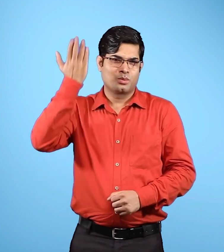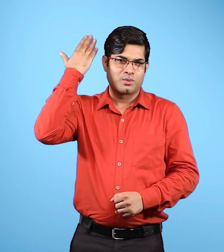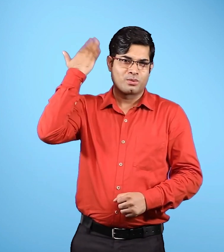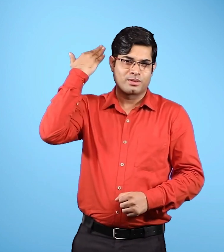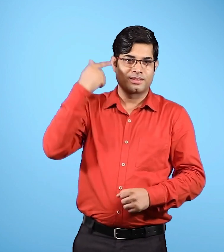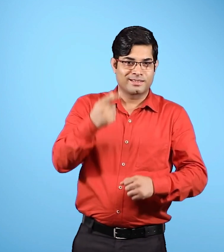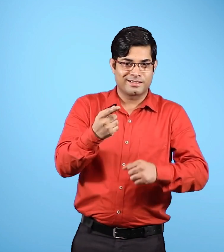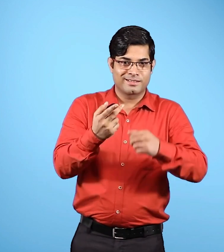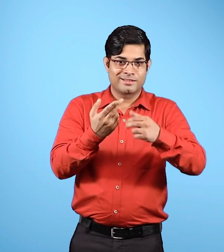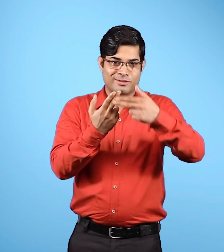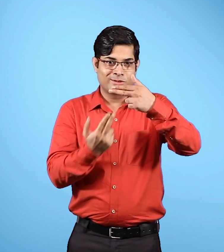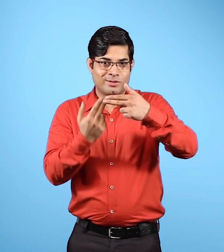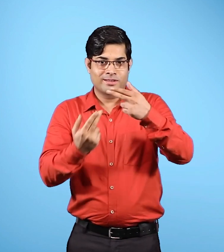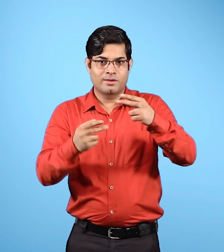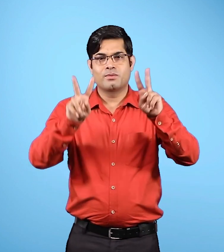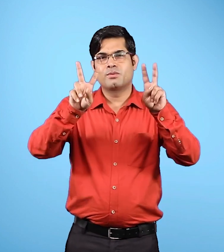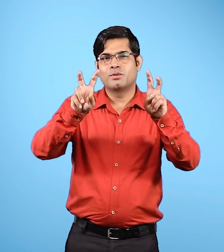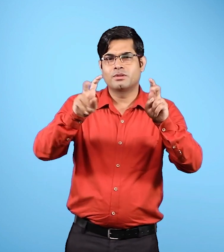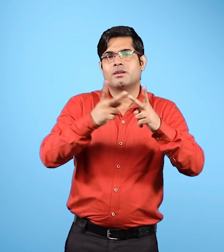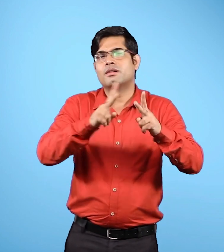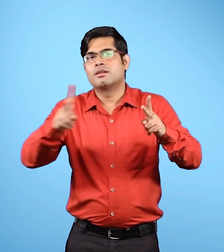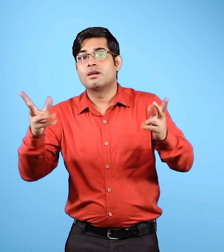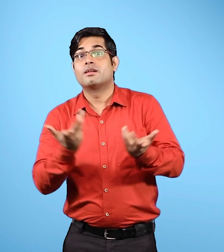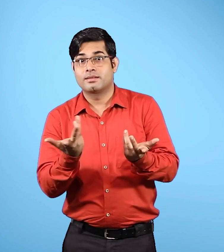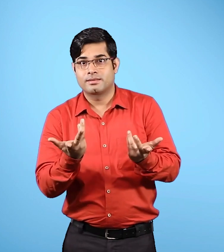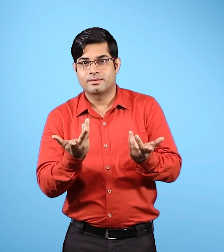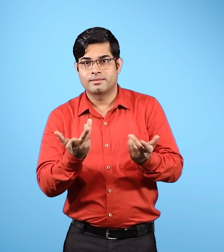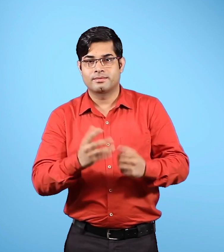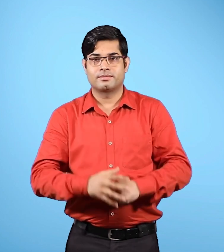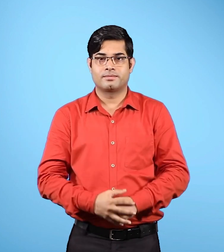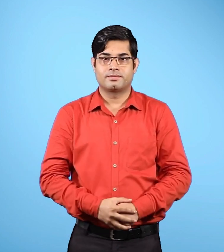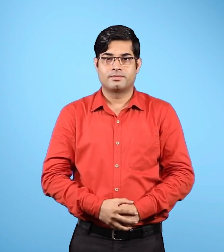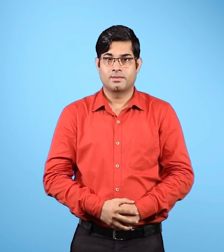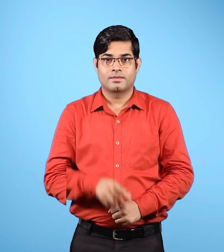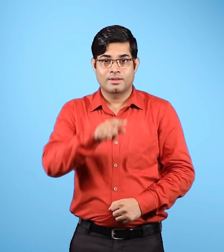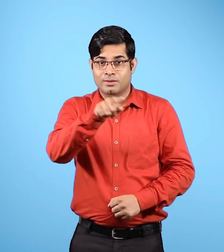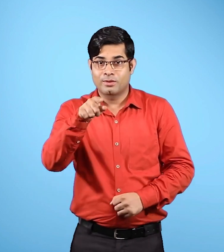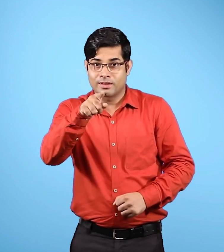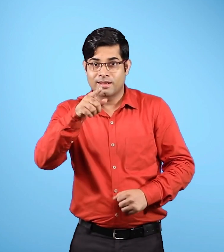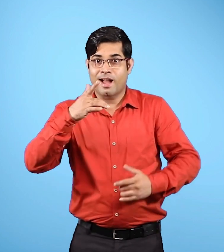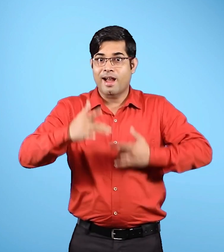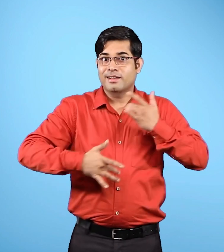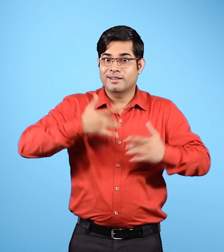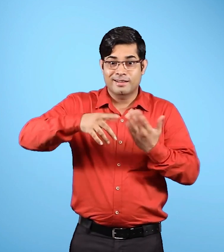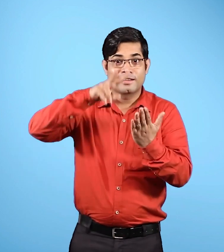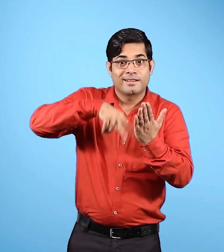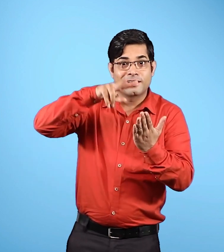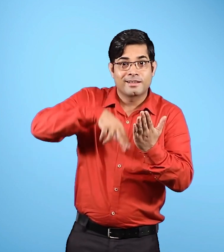What were the subjects on which books were written in the past? Which of these would you like to